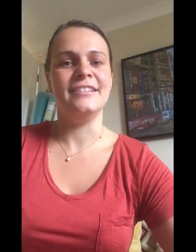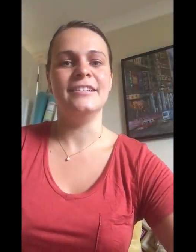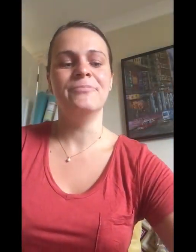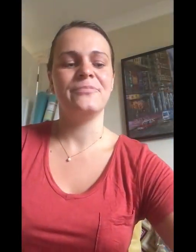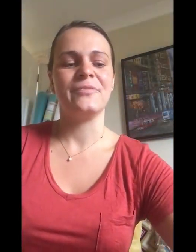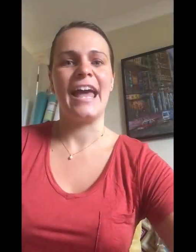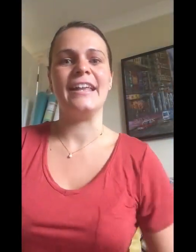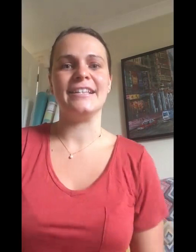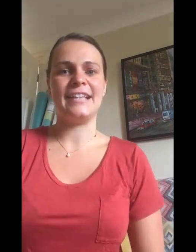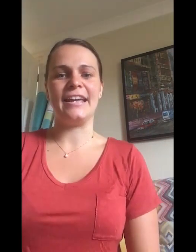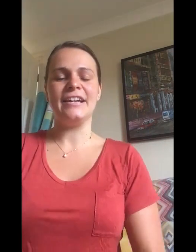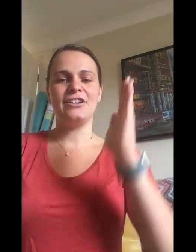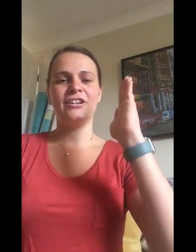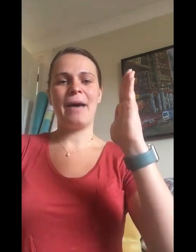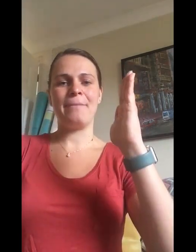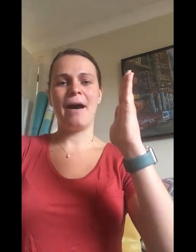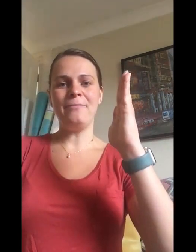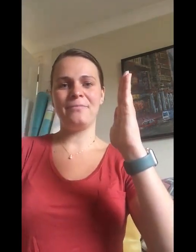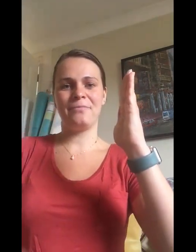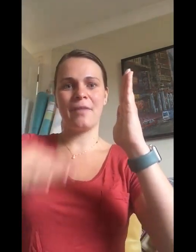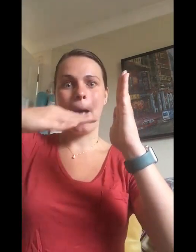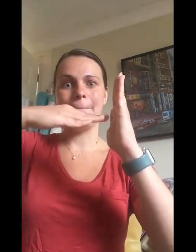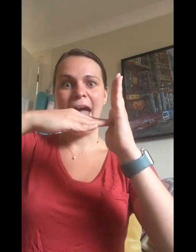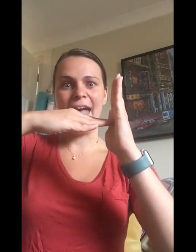Z. Okay, let's see. Paper, pen.